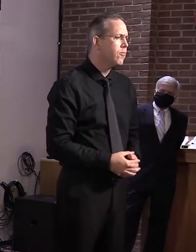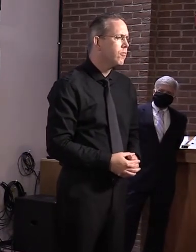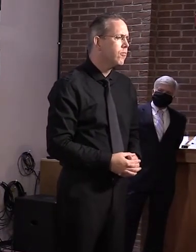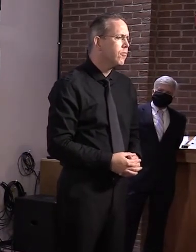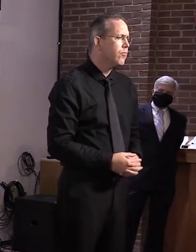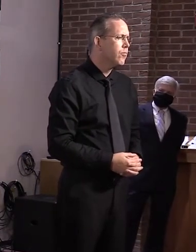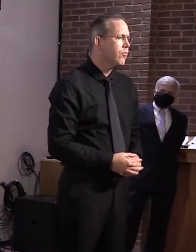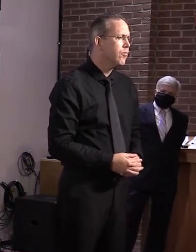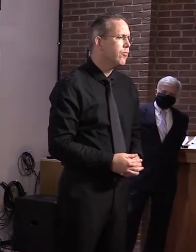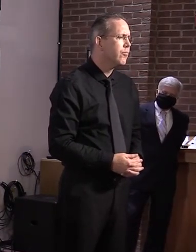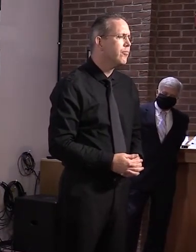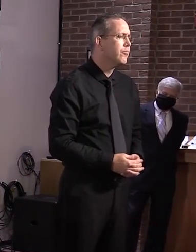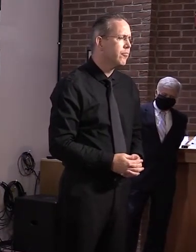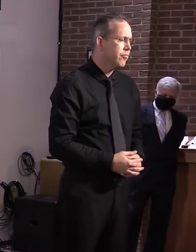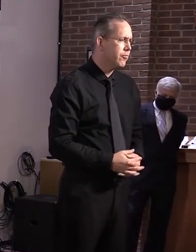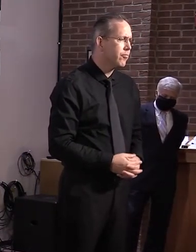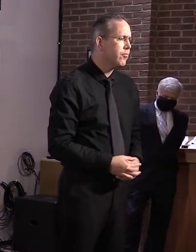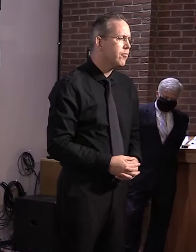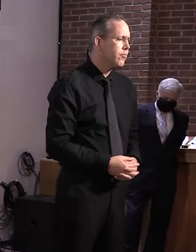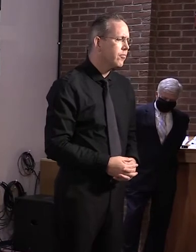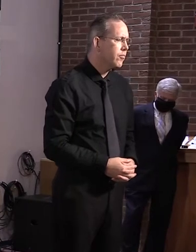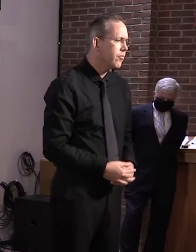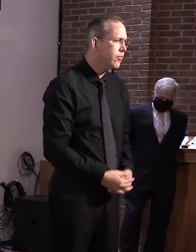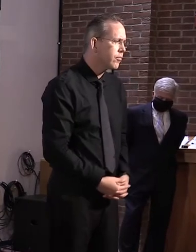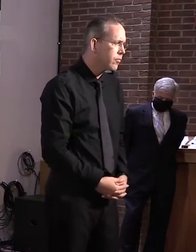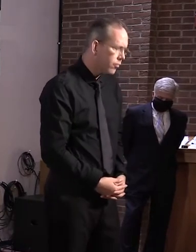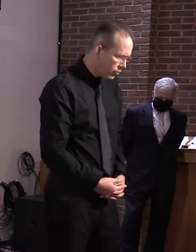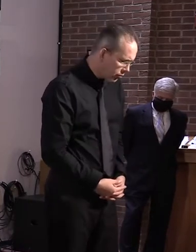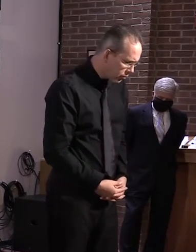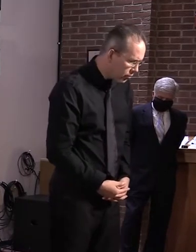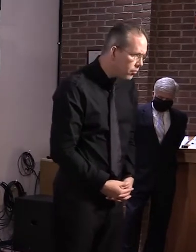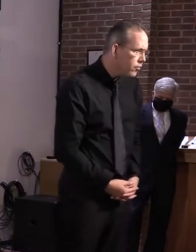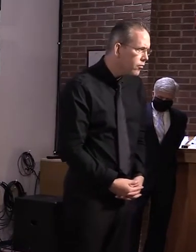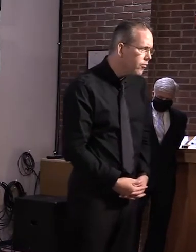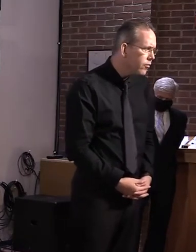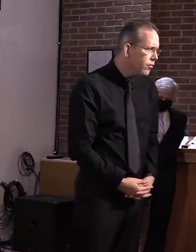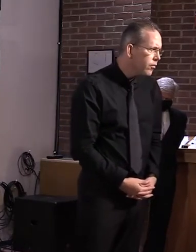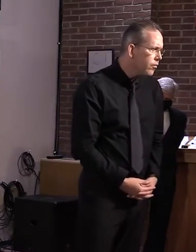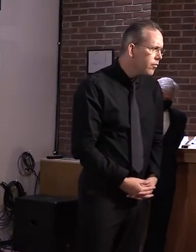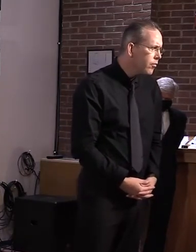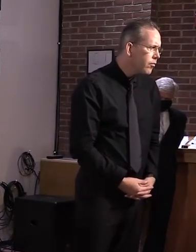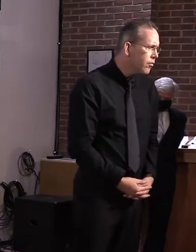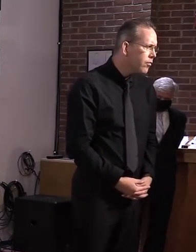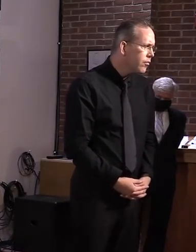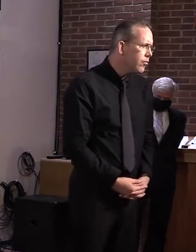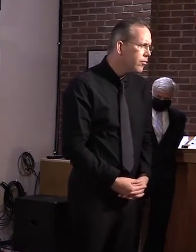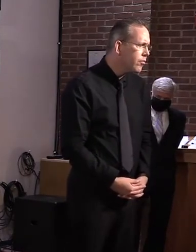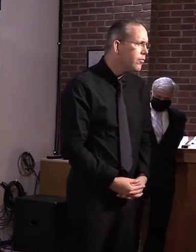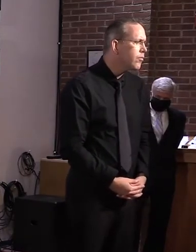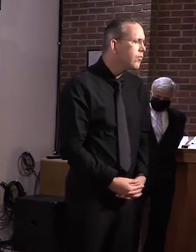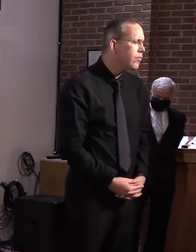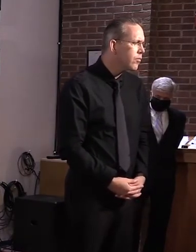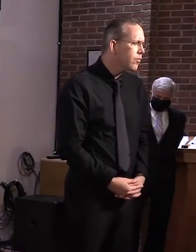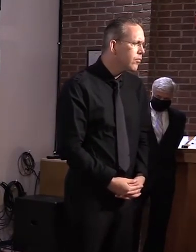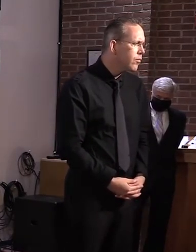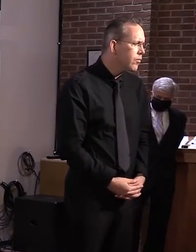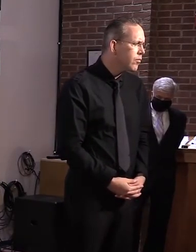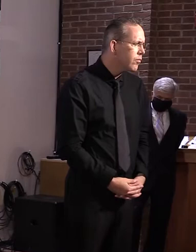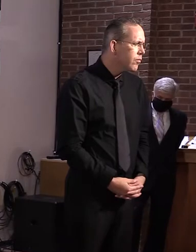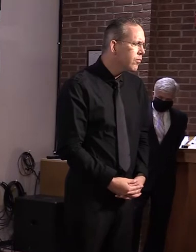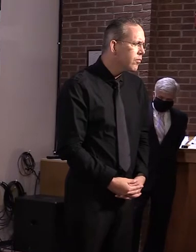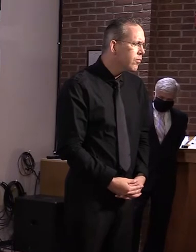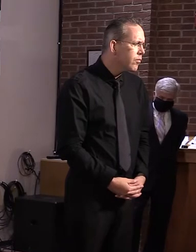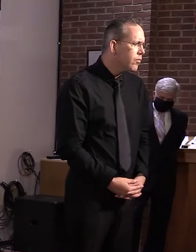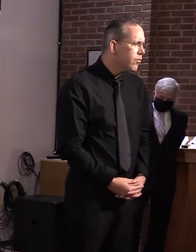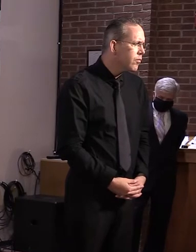education. So as I'm sure you've all seen, federal immigration and customs enforcement has said that if universities and colleges move